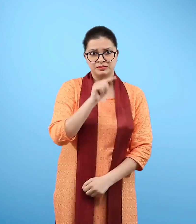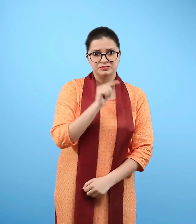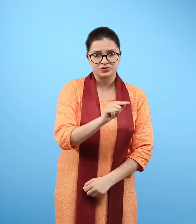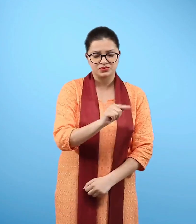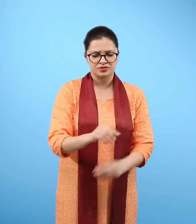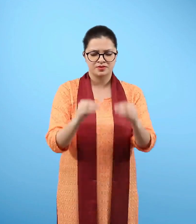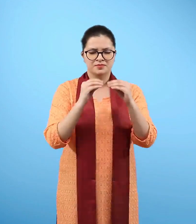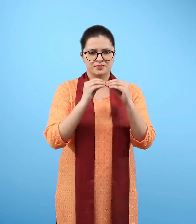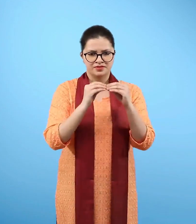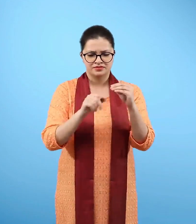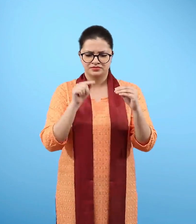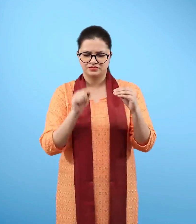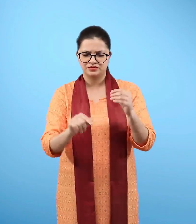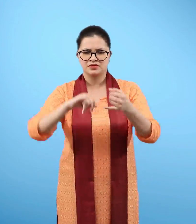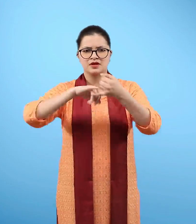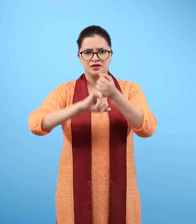B.S. Zafar Marg,